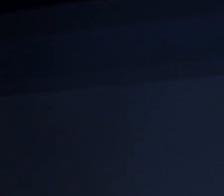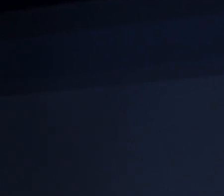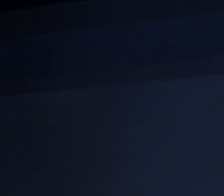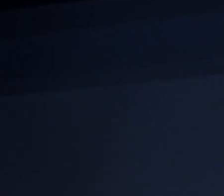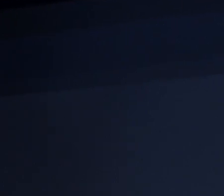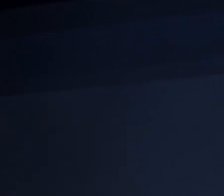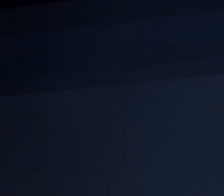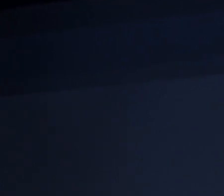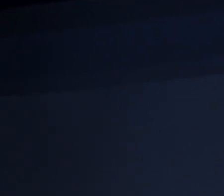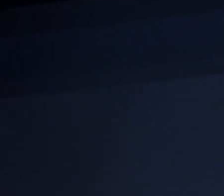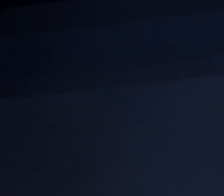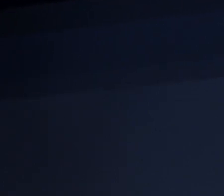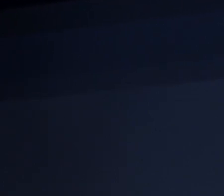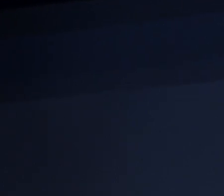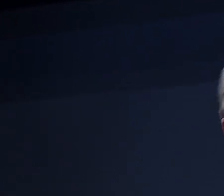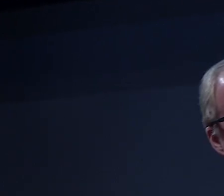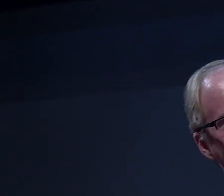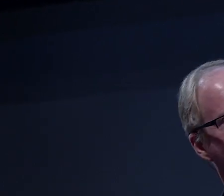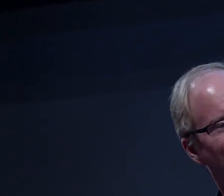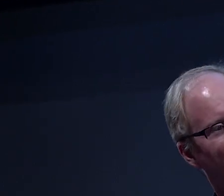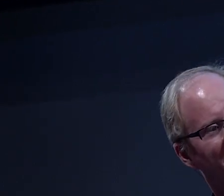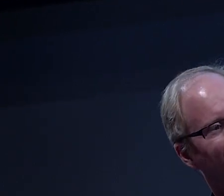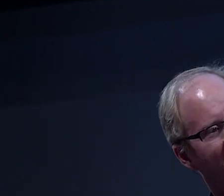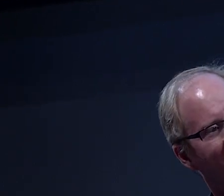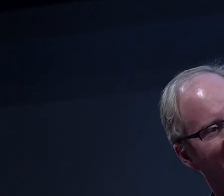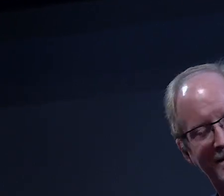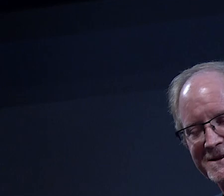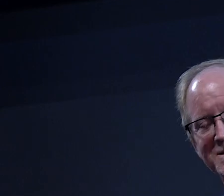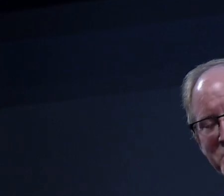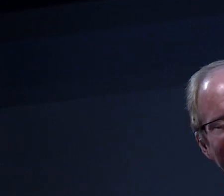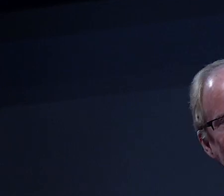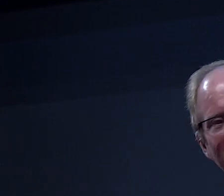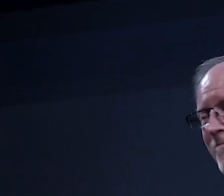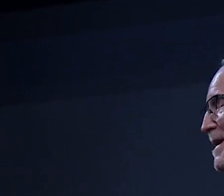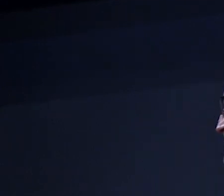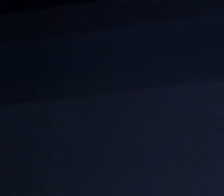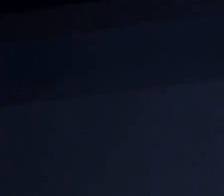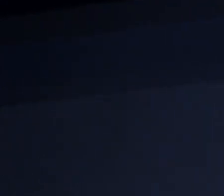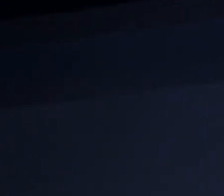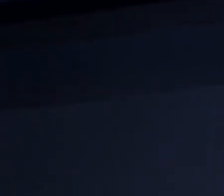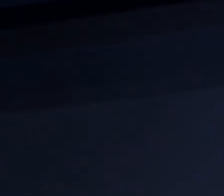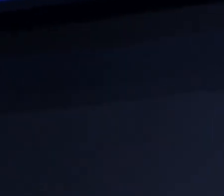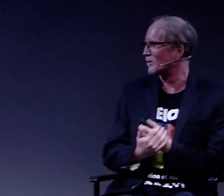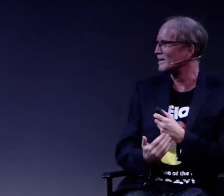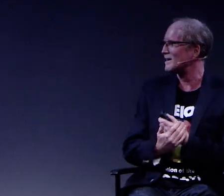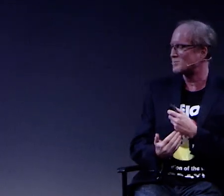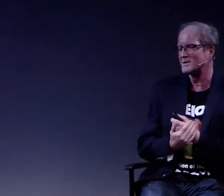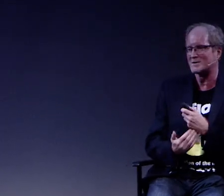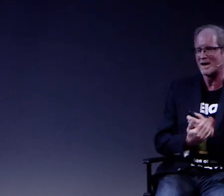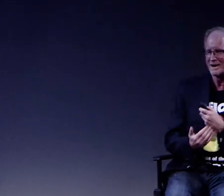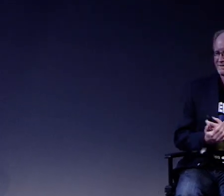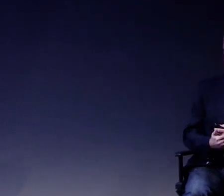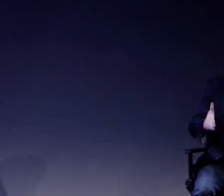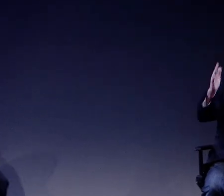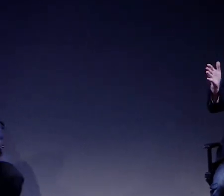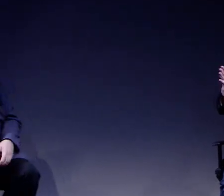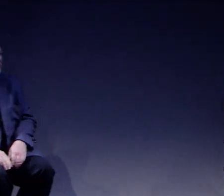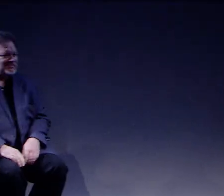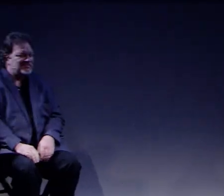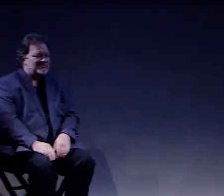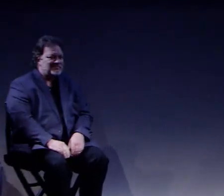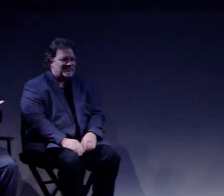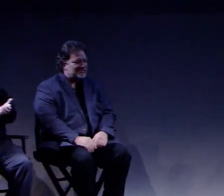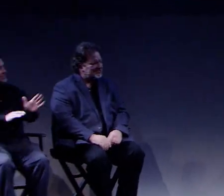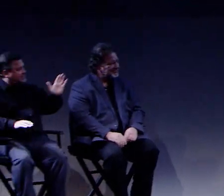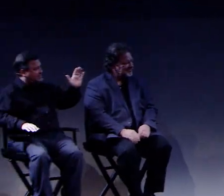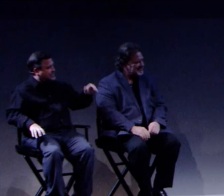need to wrap it up. But listen, thank you so much to all our panels for coming out. This has been so fantastic. I really appreciate it. Thank you so